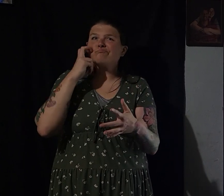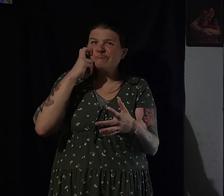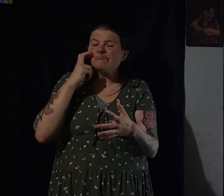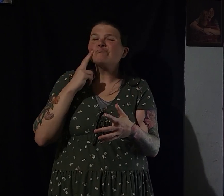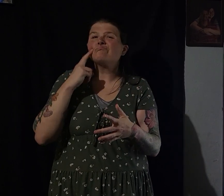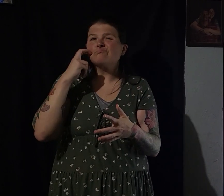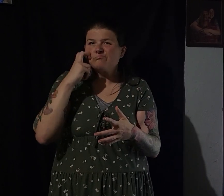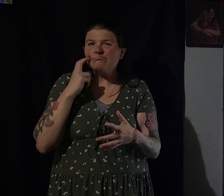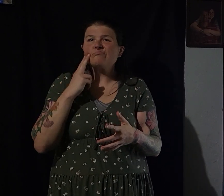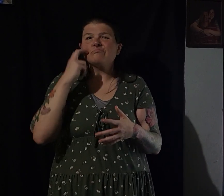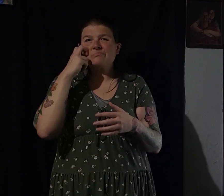chewing gum.